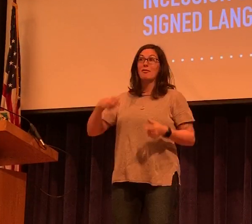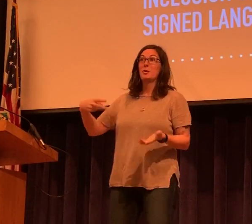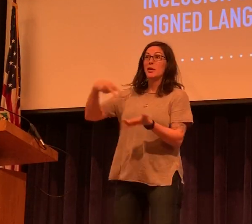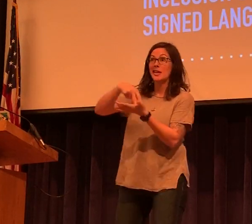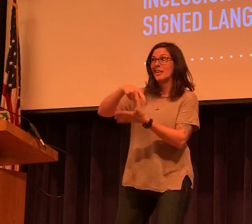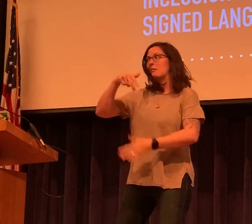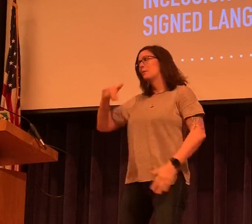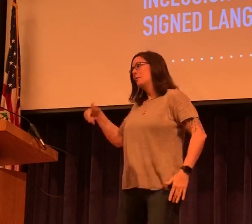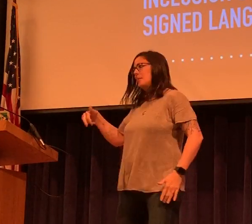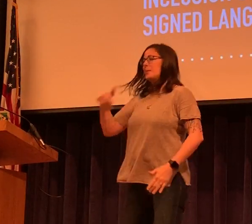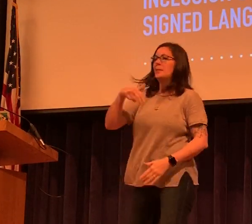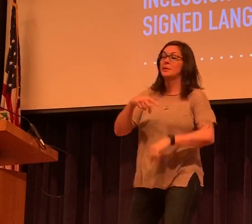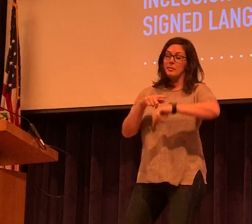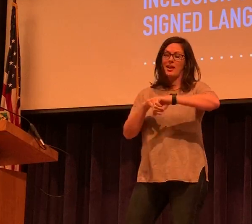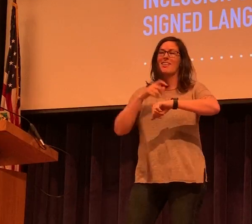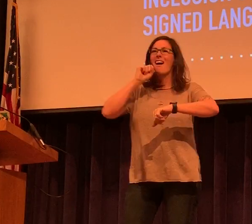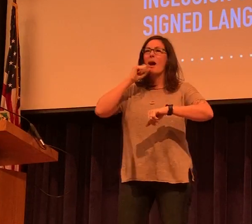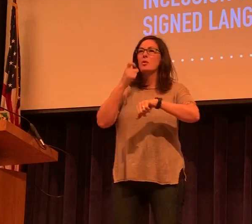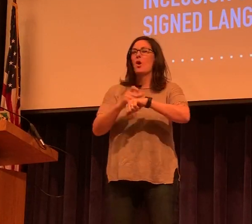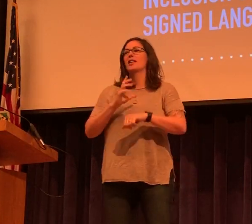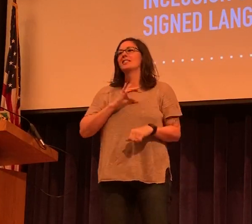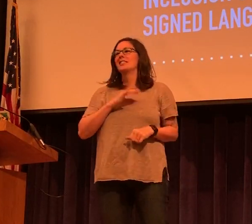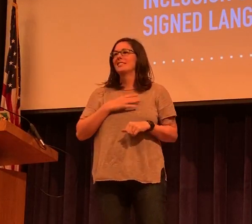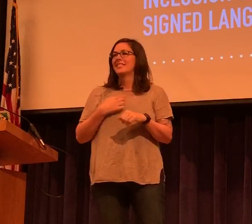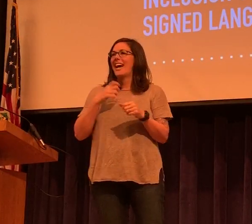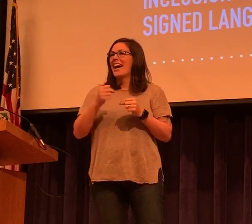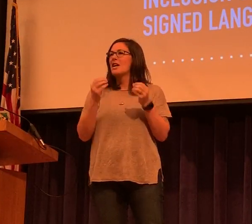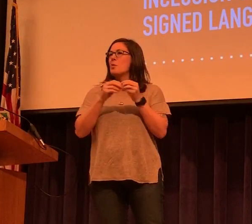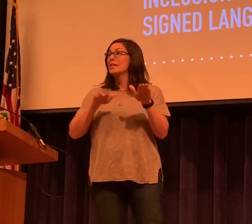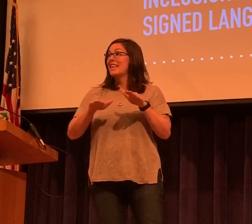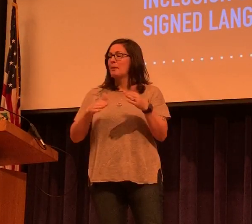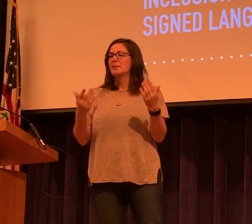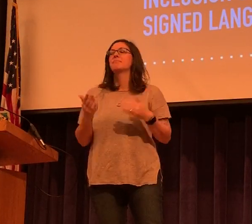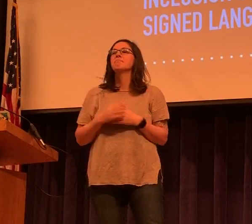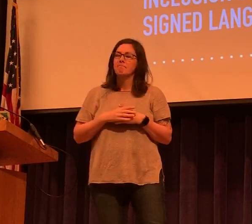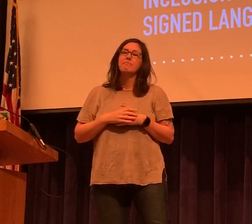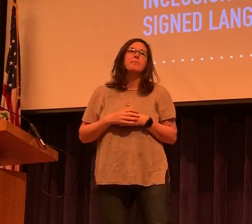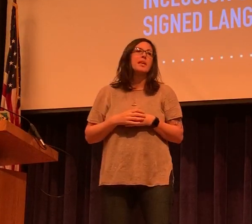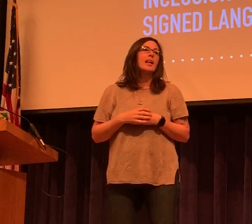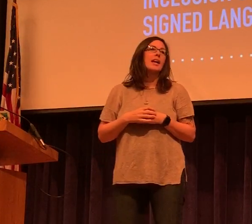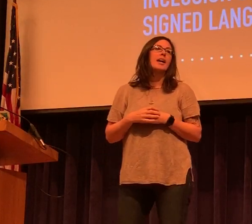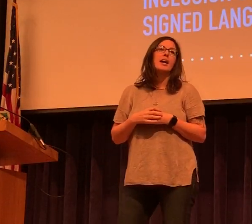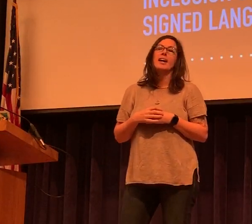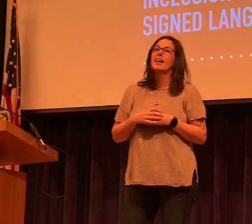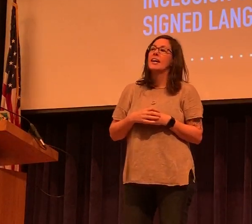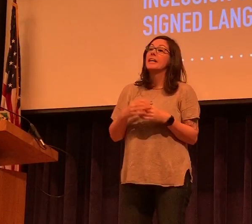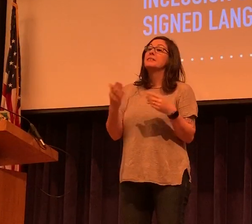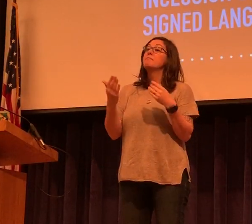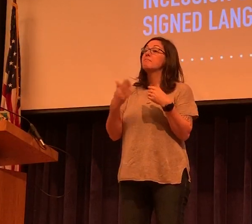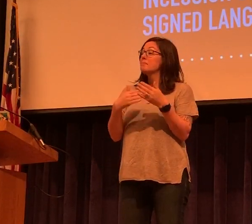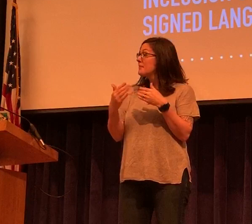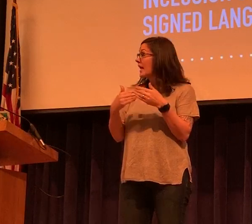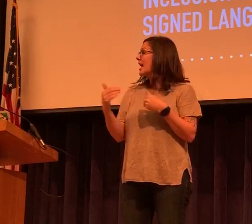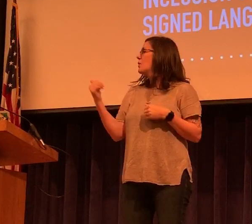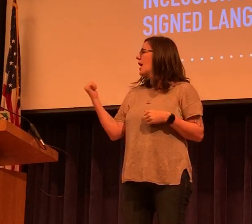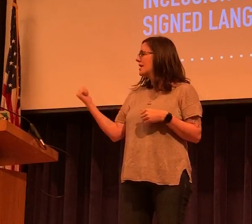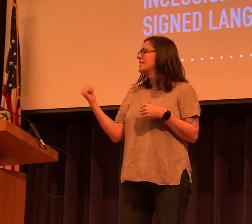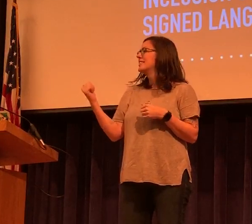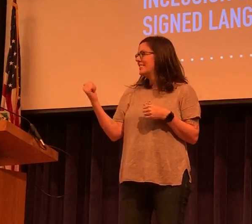These are the dangers of signing. I have to move away from the podium, go back to the podium. I have an Apple Watch now, though, so that means I get more steps every time I go back to